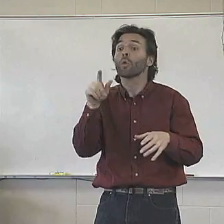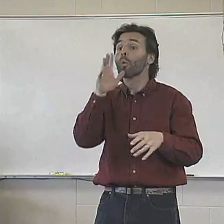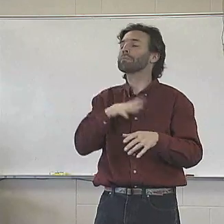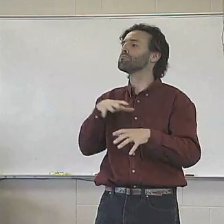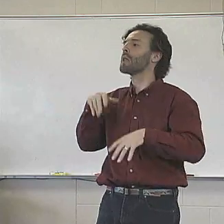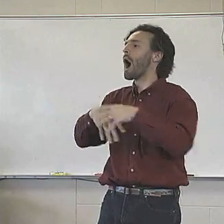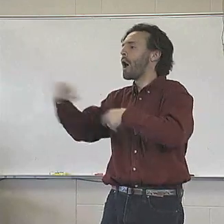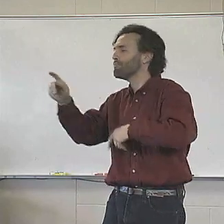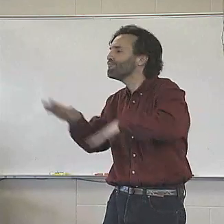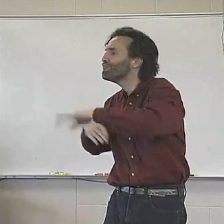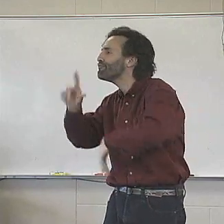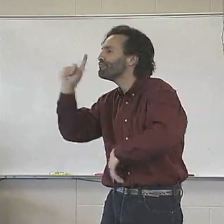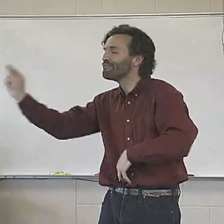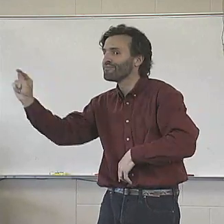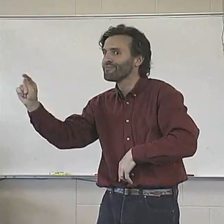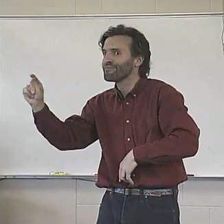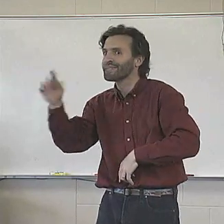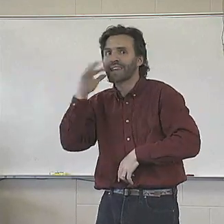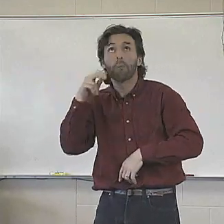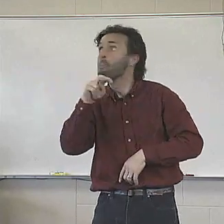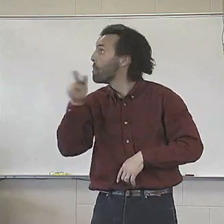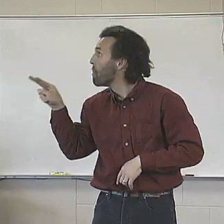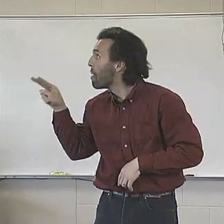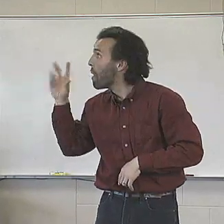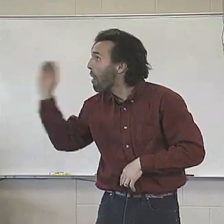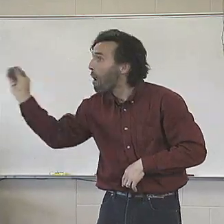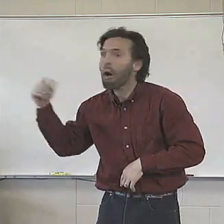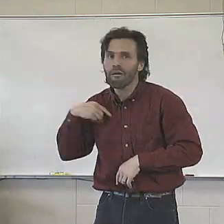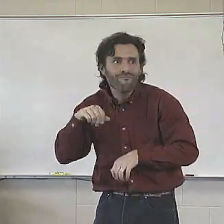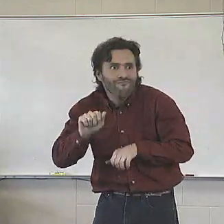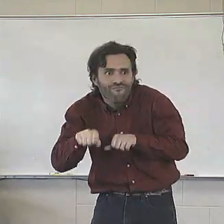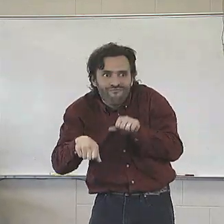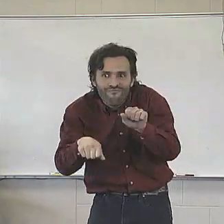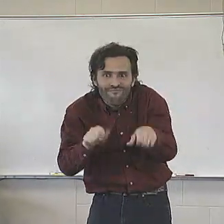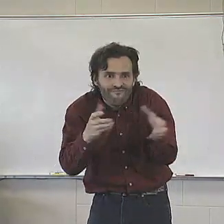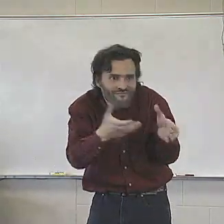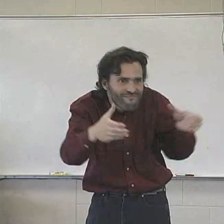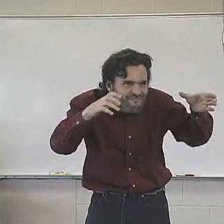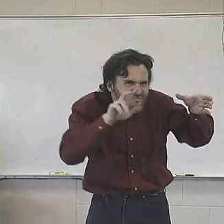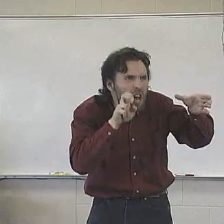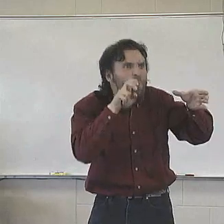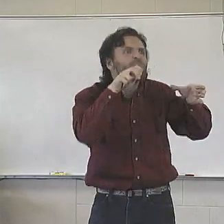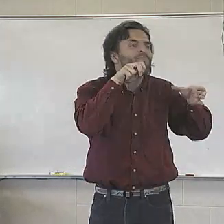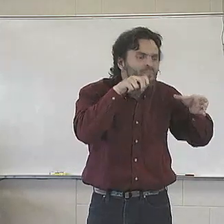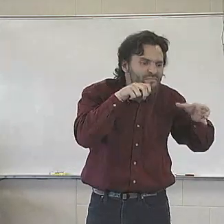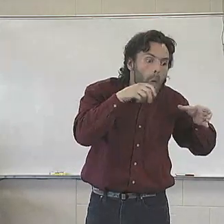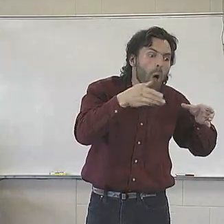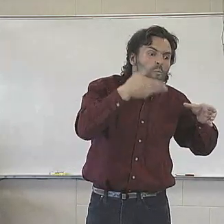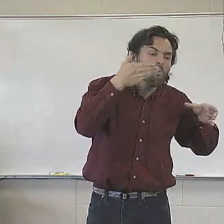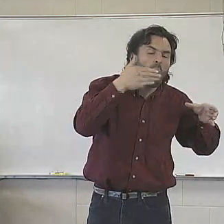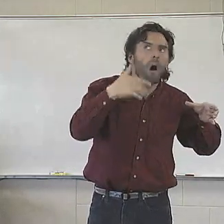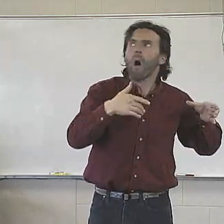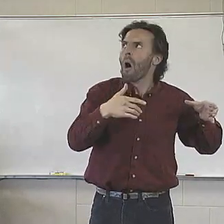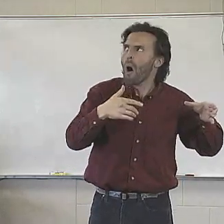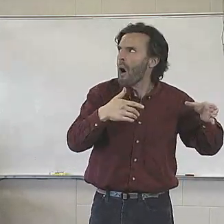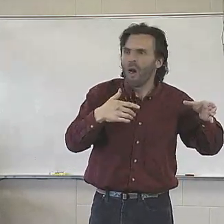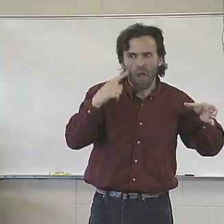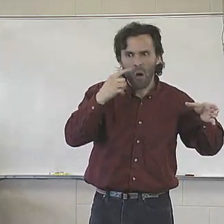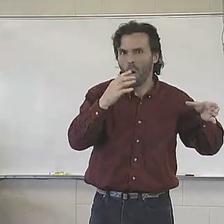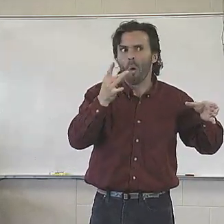the cat walked up to the gruel, sniffed it, and thought, that smells so good. And he thought, she'll never